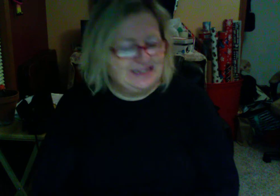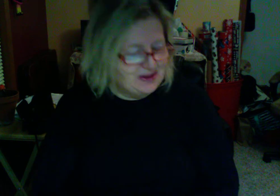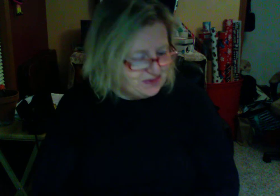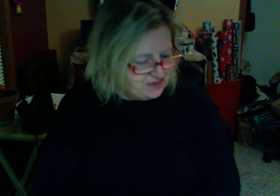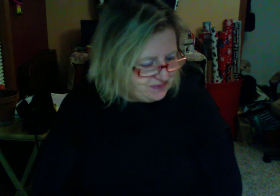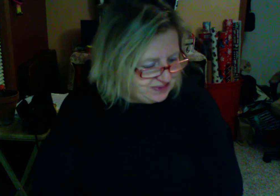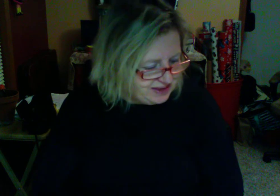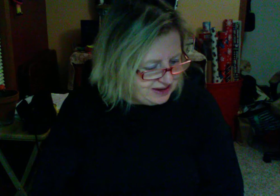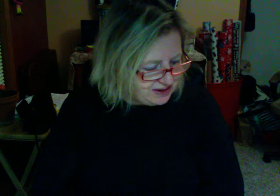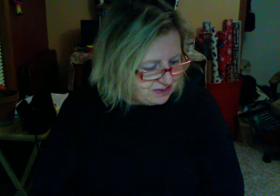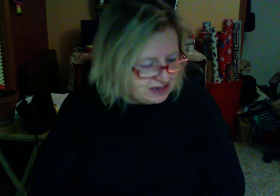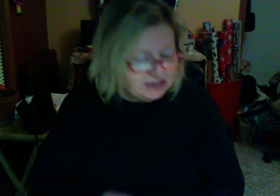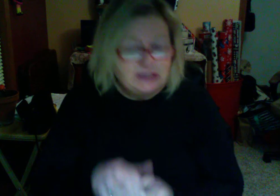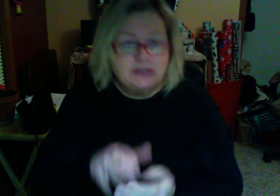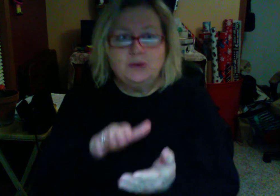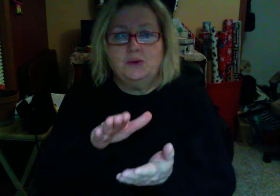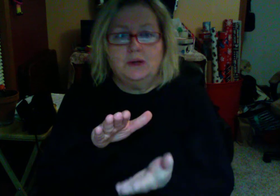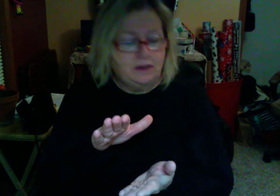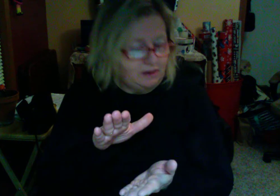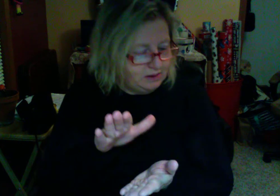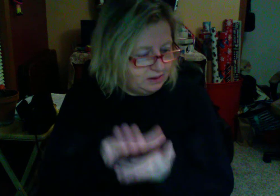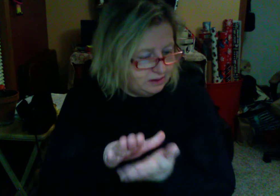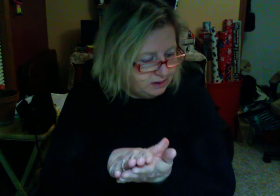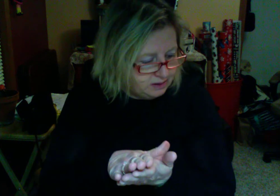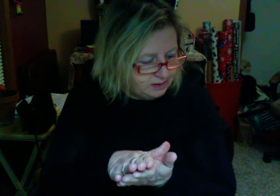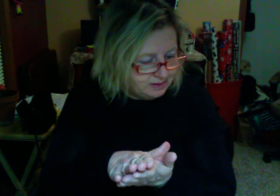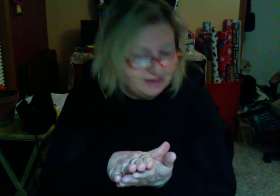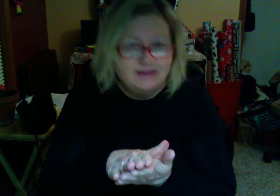So, here we go. School.